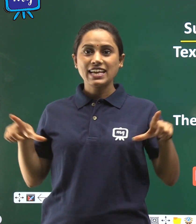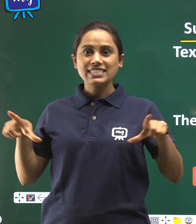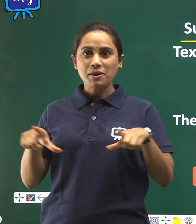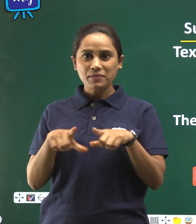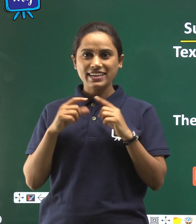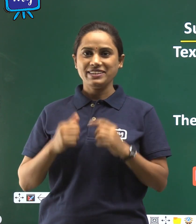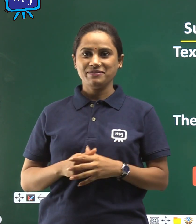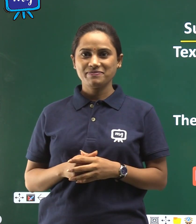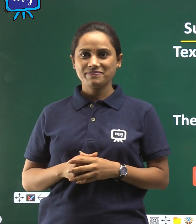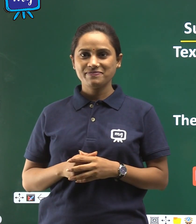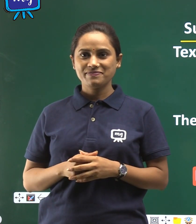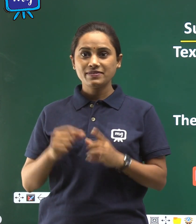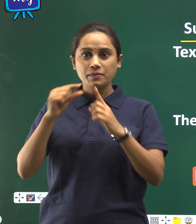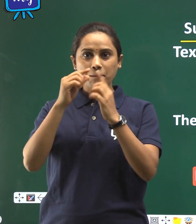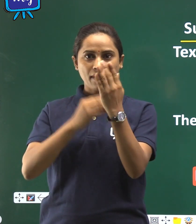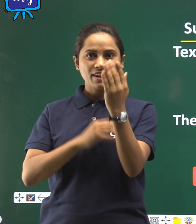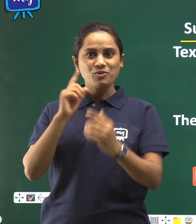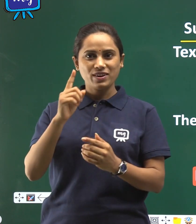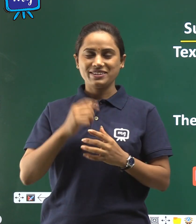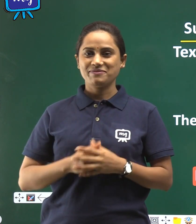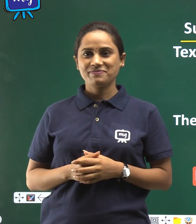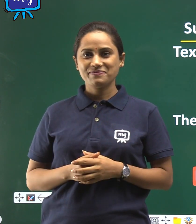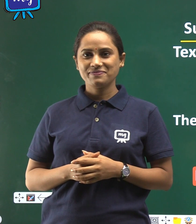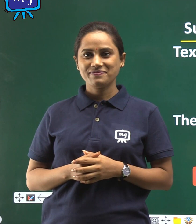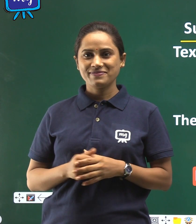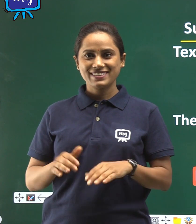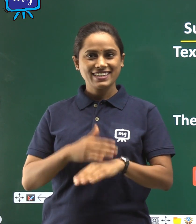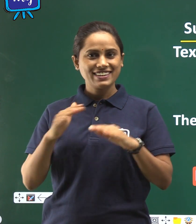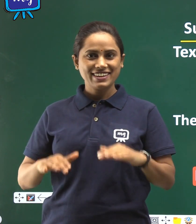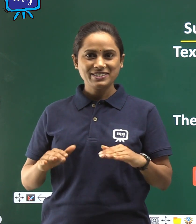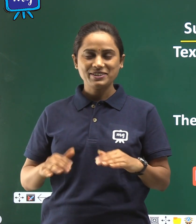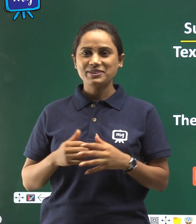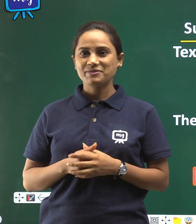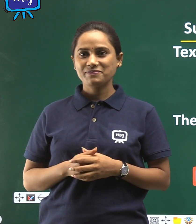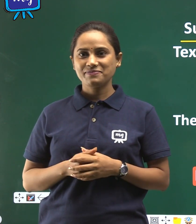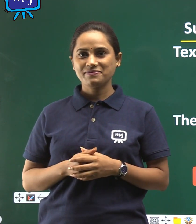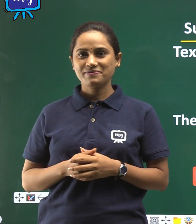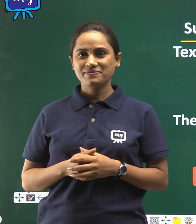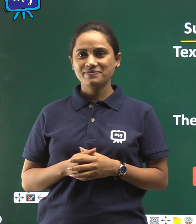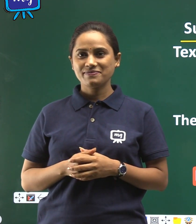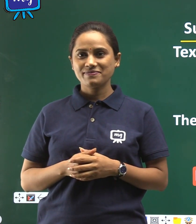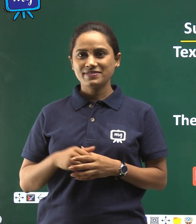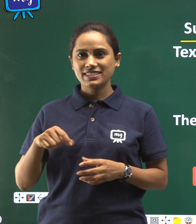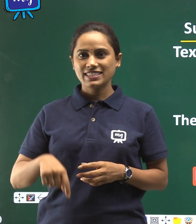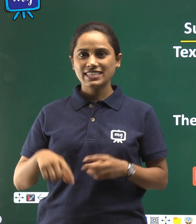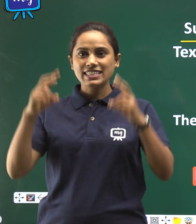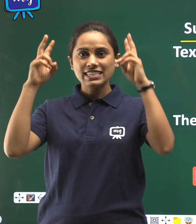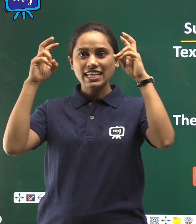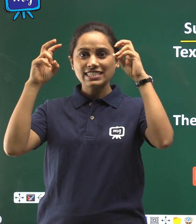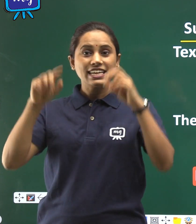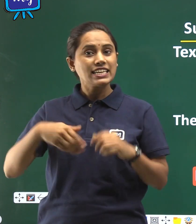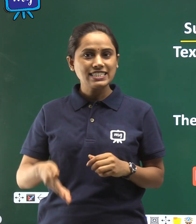summary, part 1. Dear children, this lesson is a